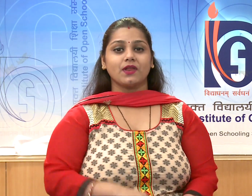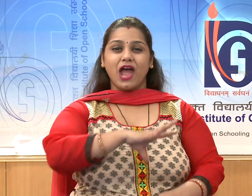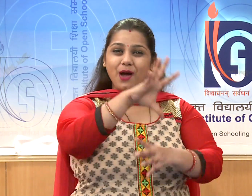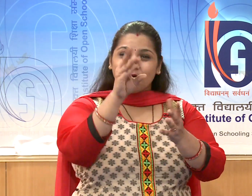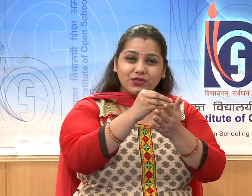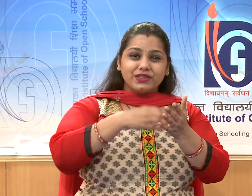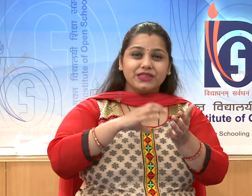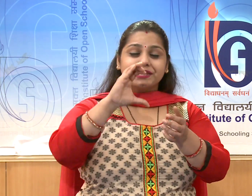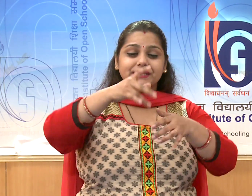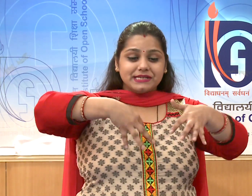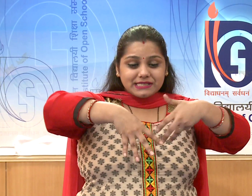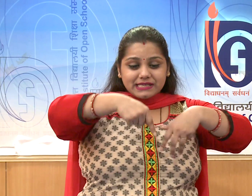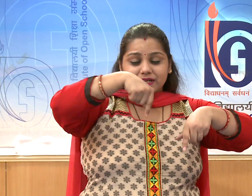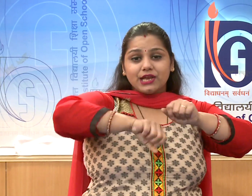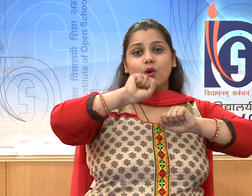among the cities of the empire.